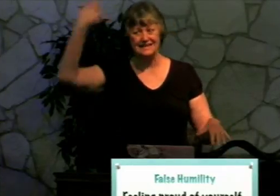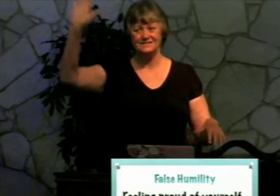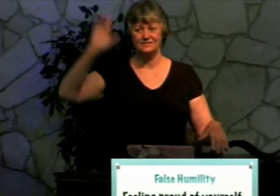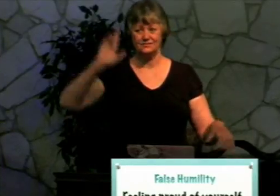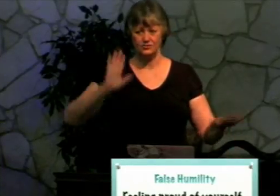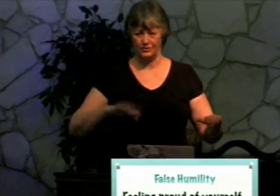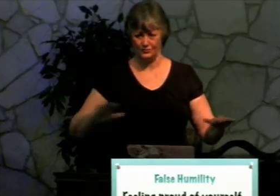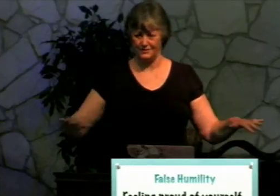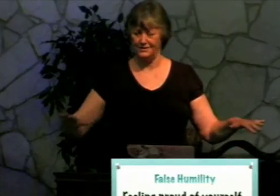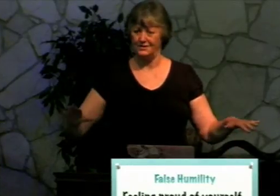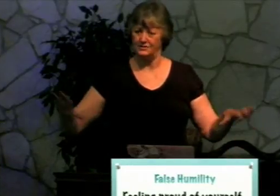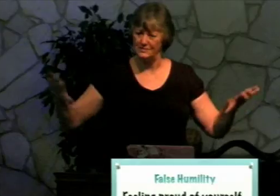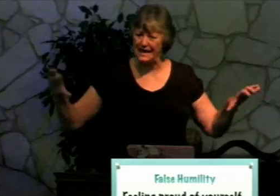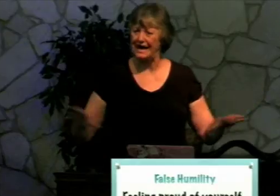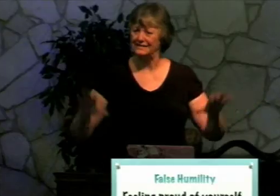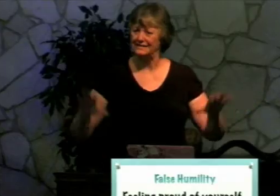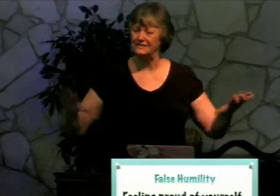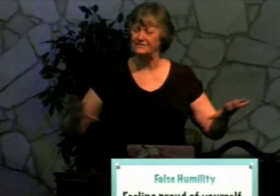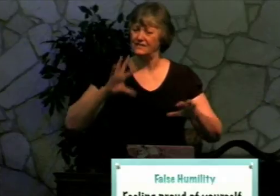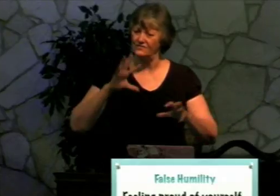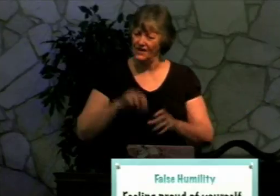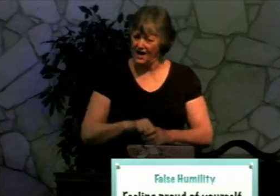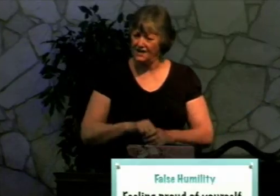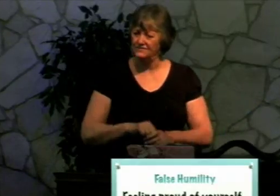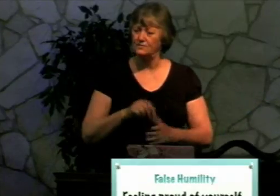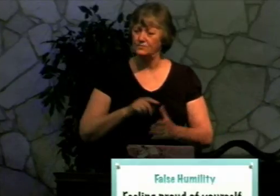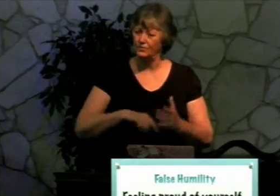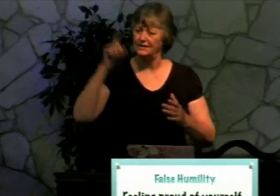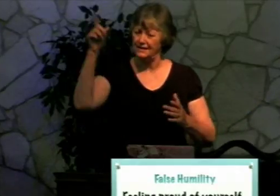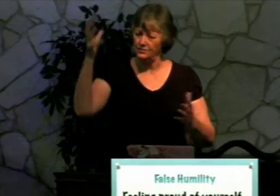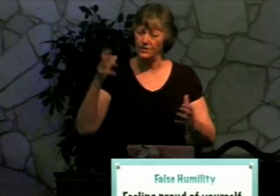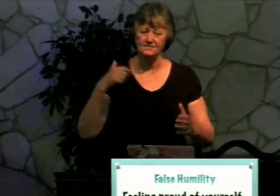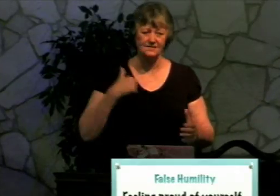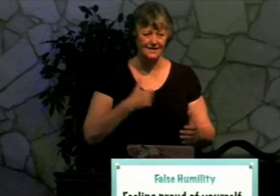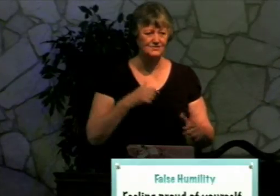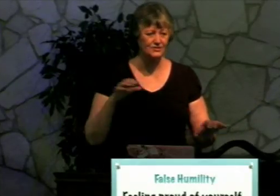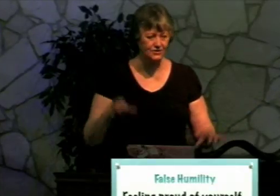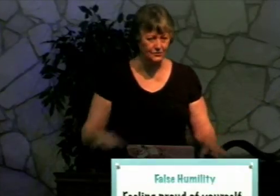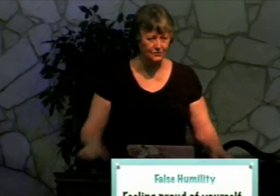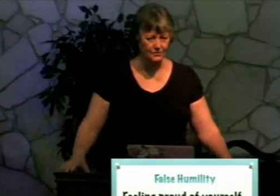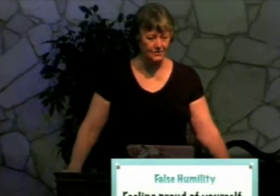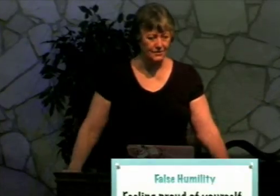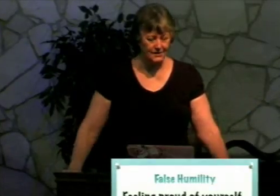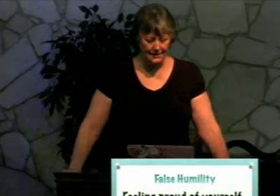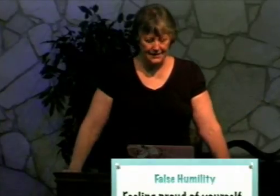His children to be active and involved in what He wants us to do.